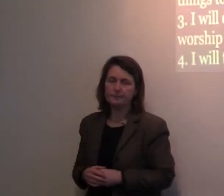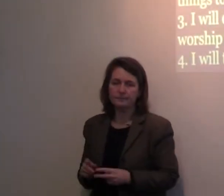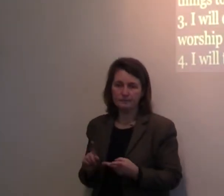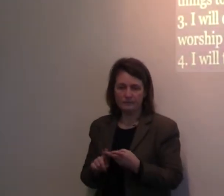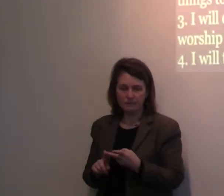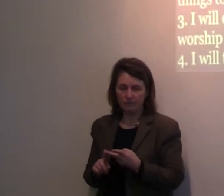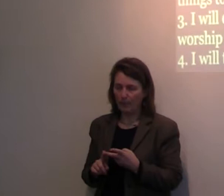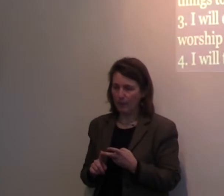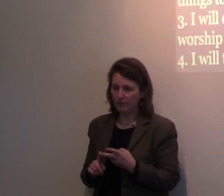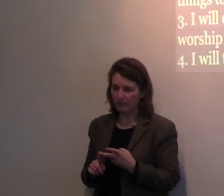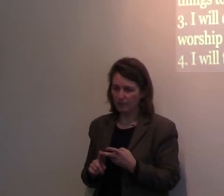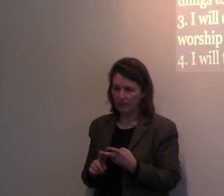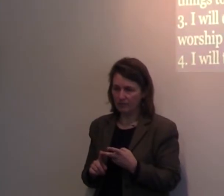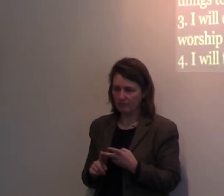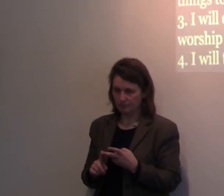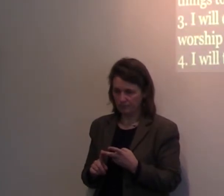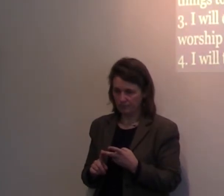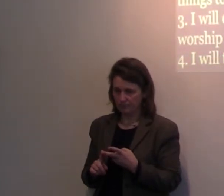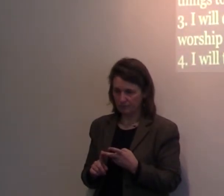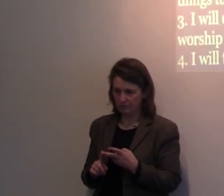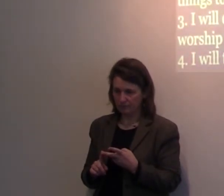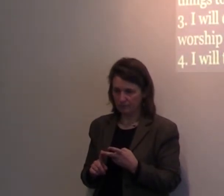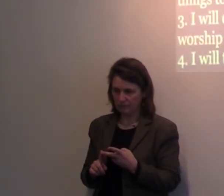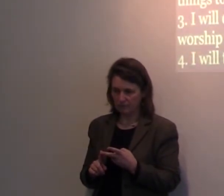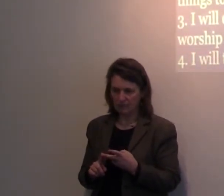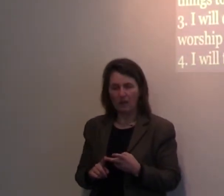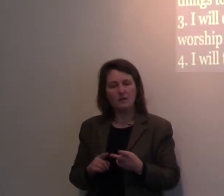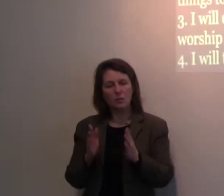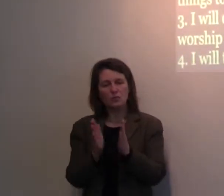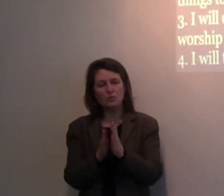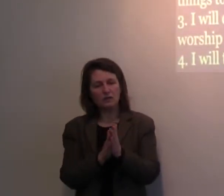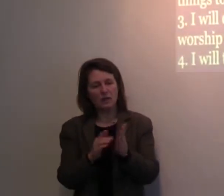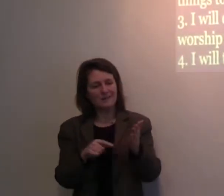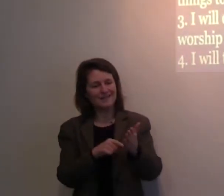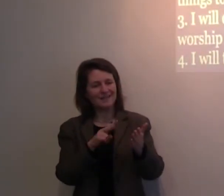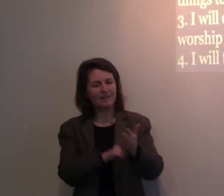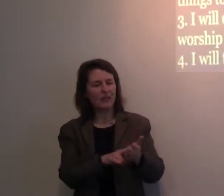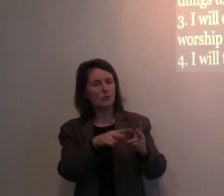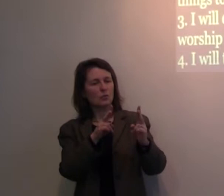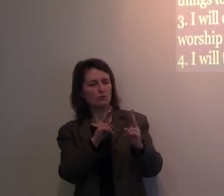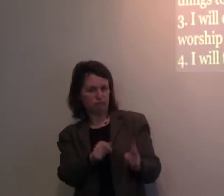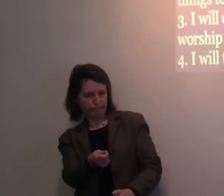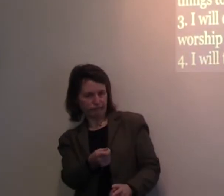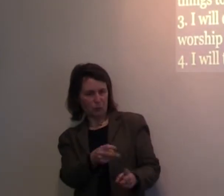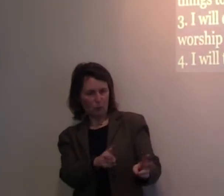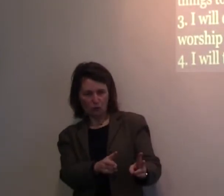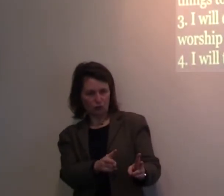Number two, I will not turn on the TV or just do things to please myself.